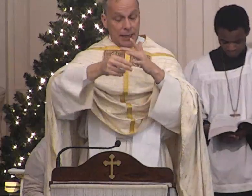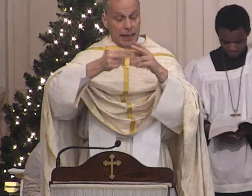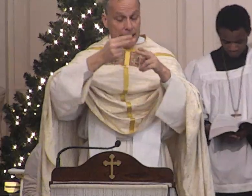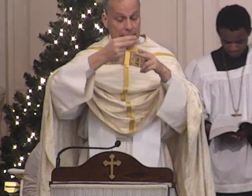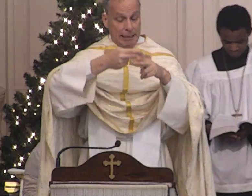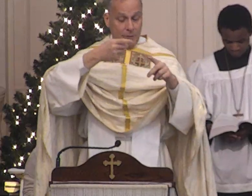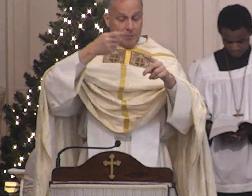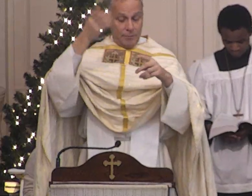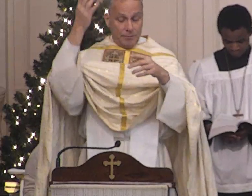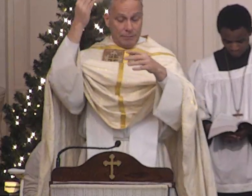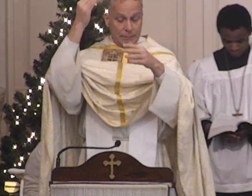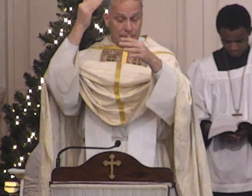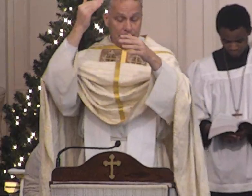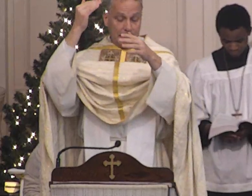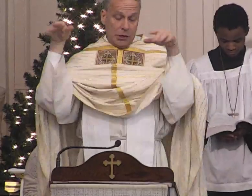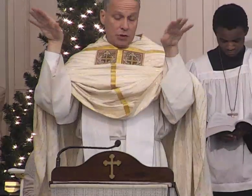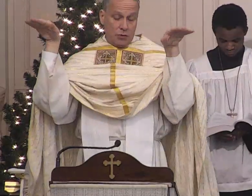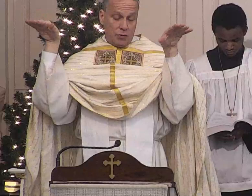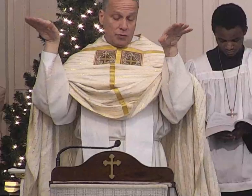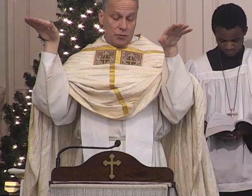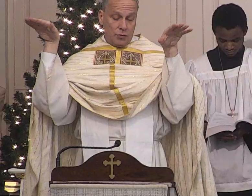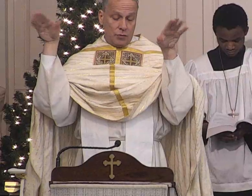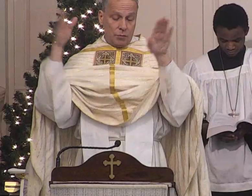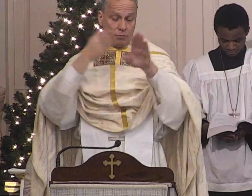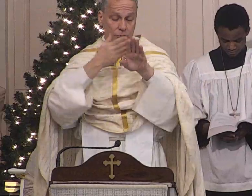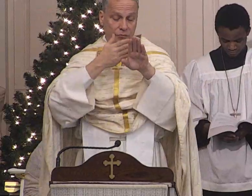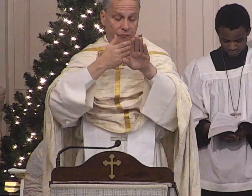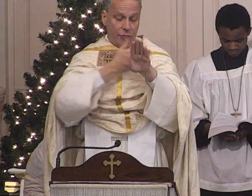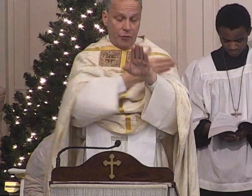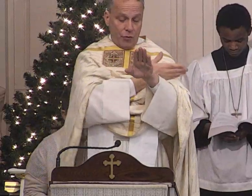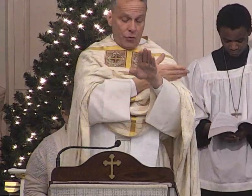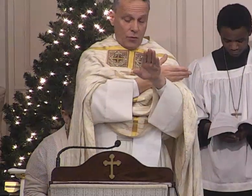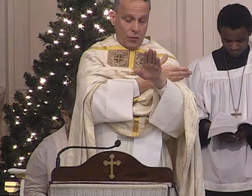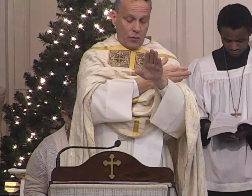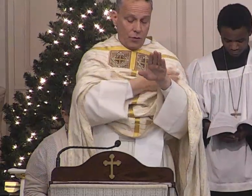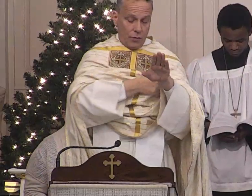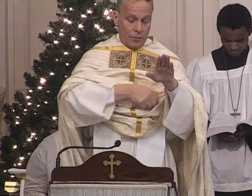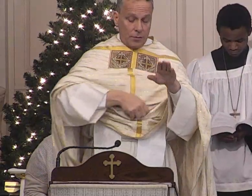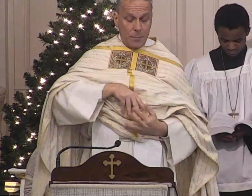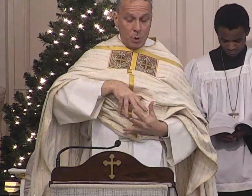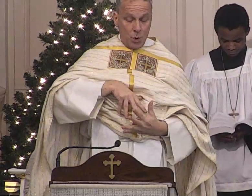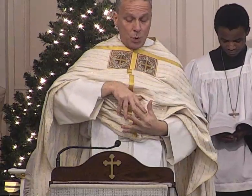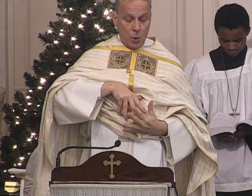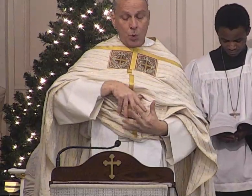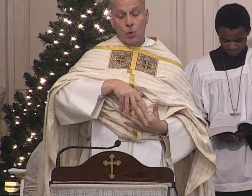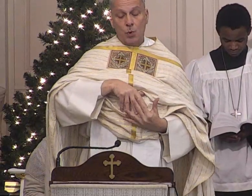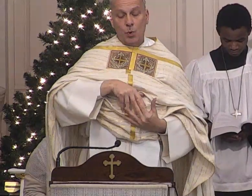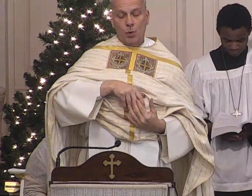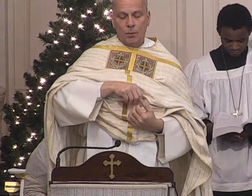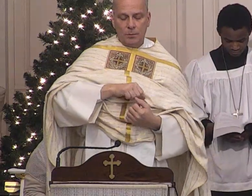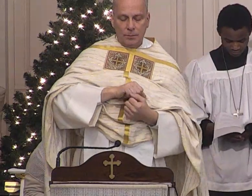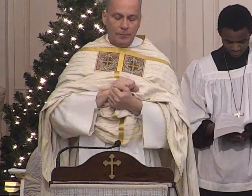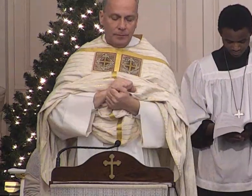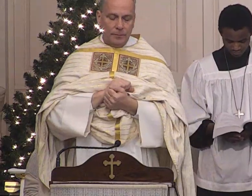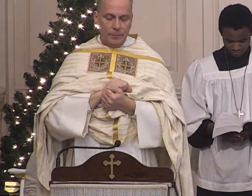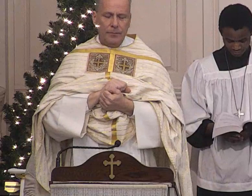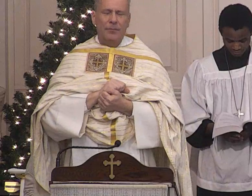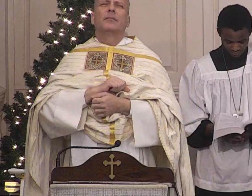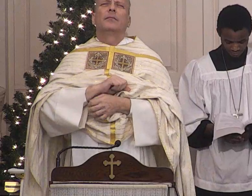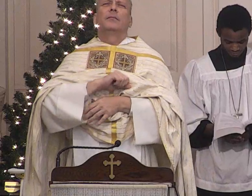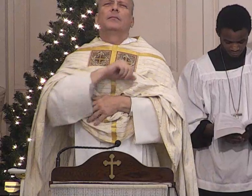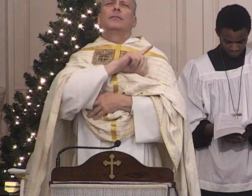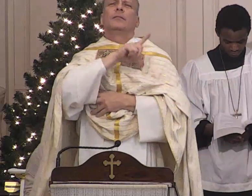the name given him by the angel before he was conceived in the womb.